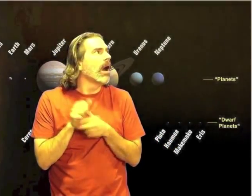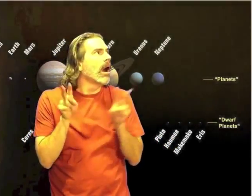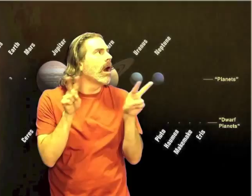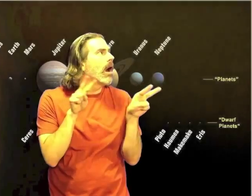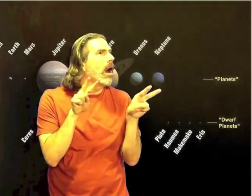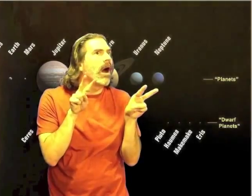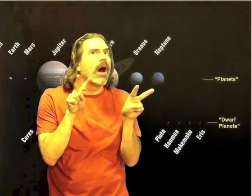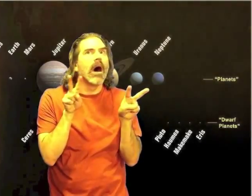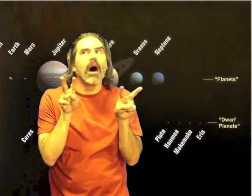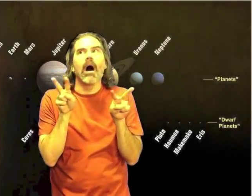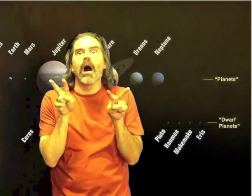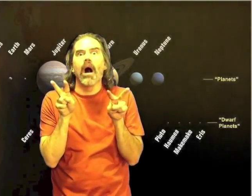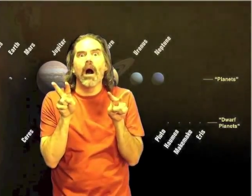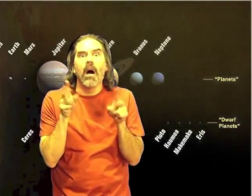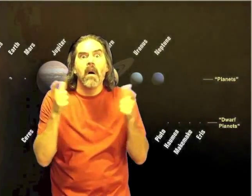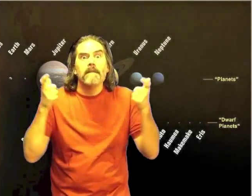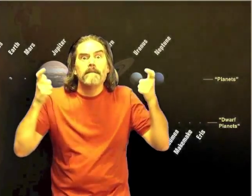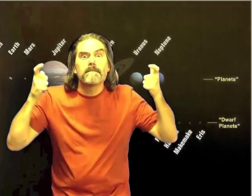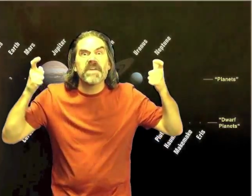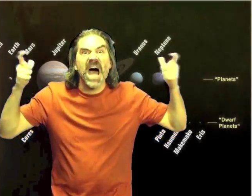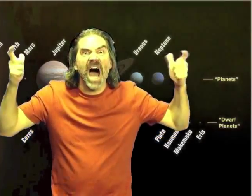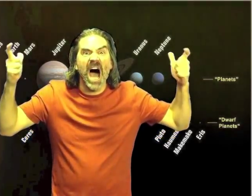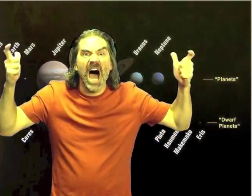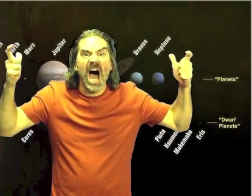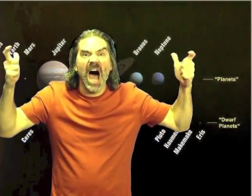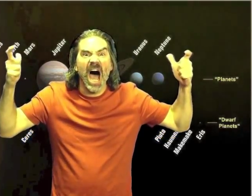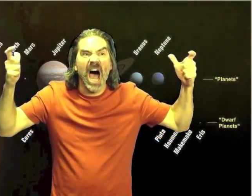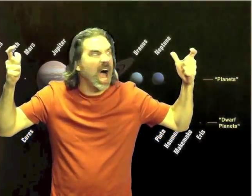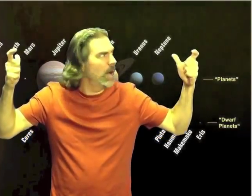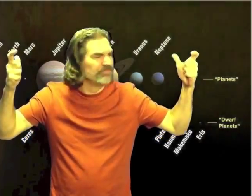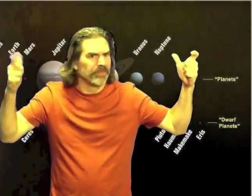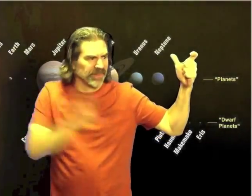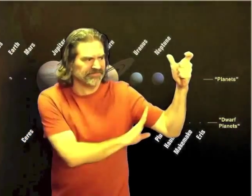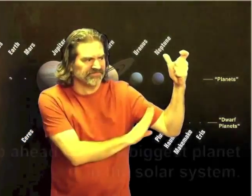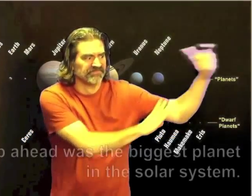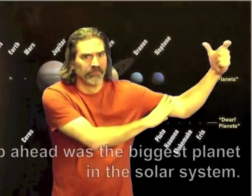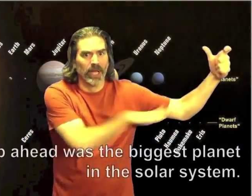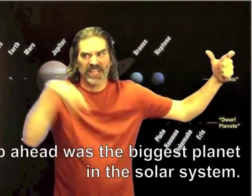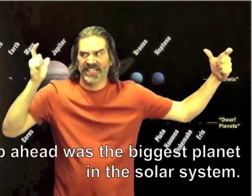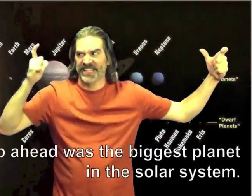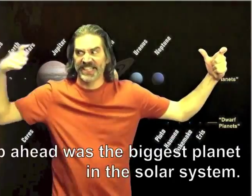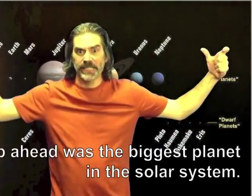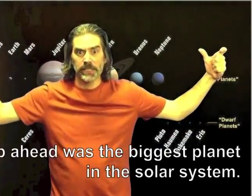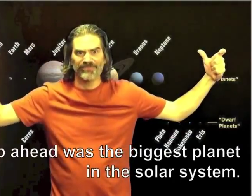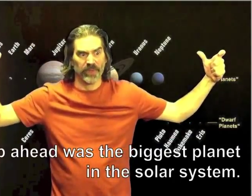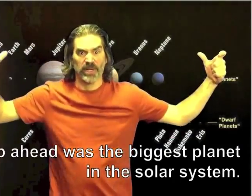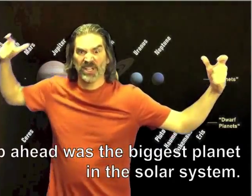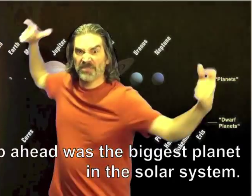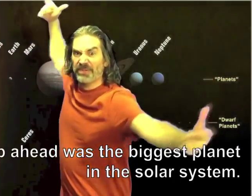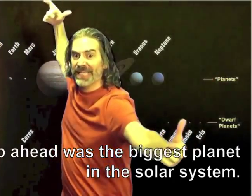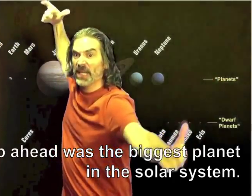And then, up ahead, was the biggest planet in the solar system.